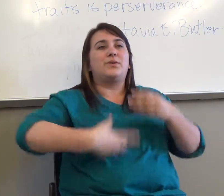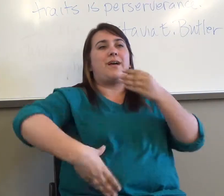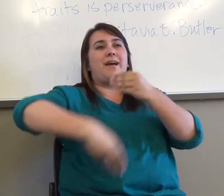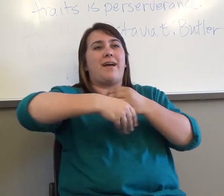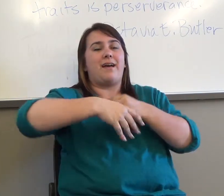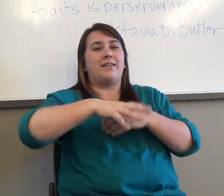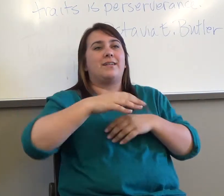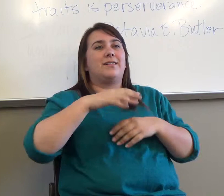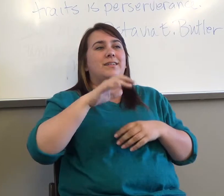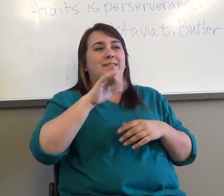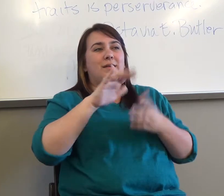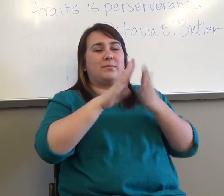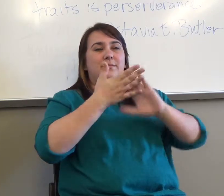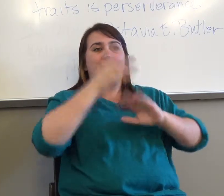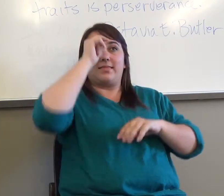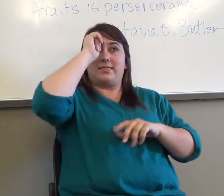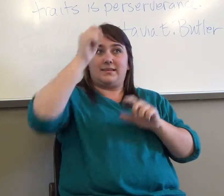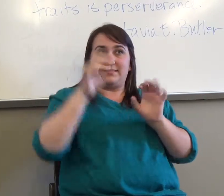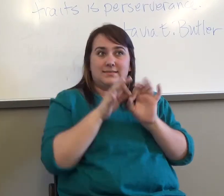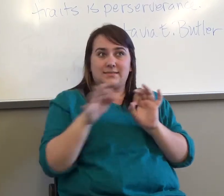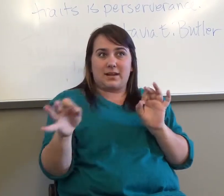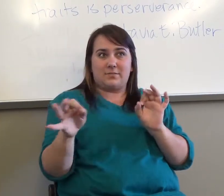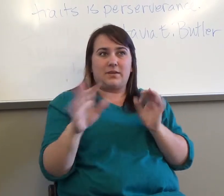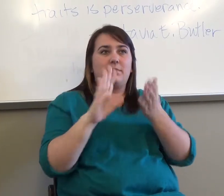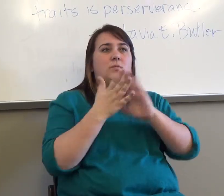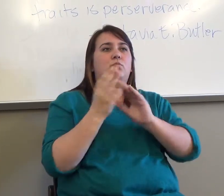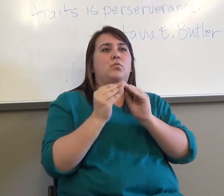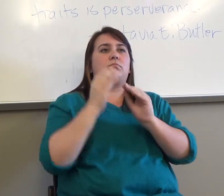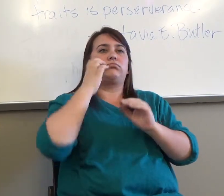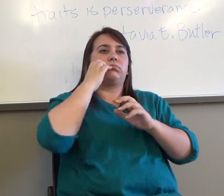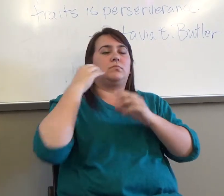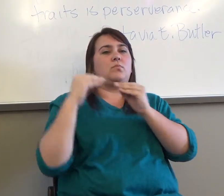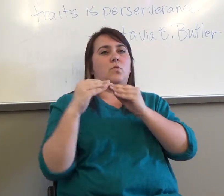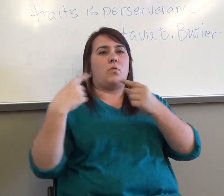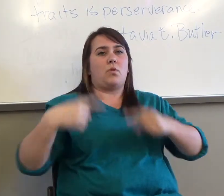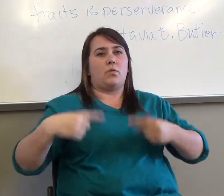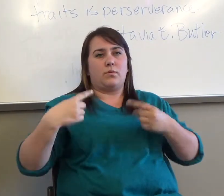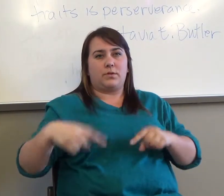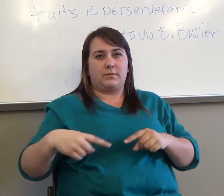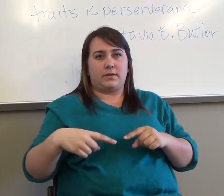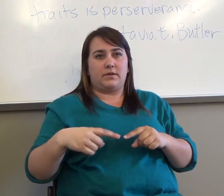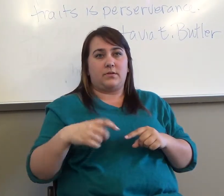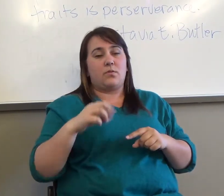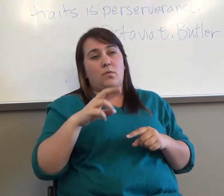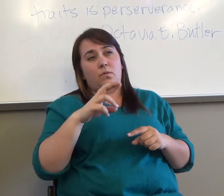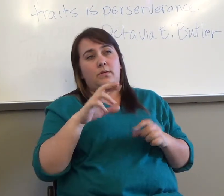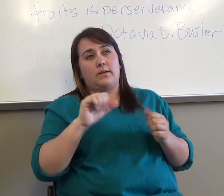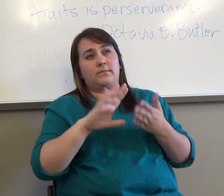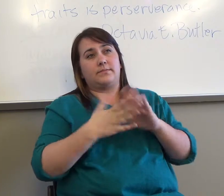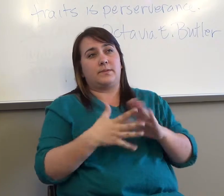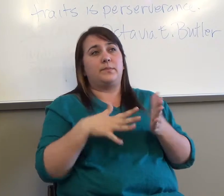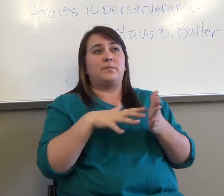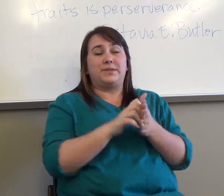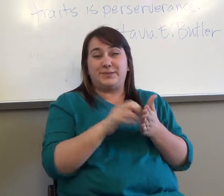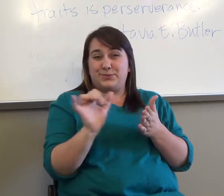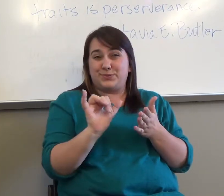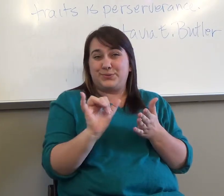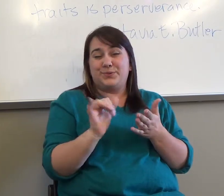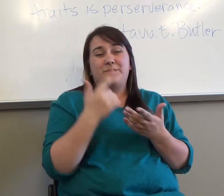there, then it's going to be more of an argument, or less of one. Okay, because I don't know whether